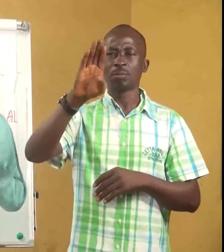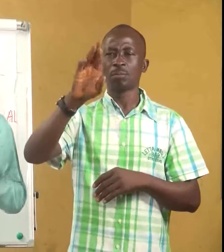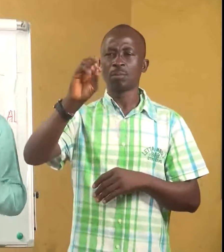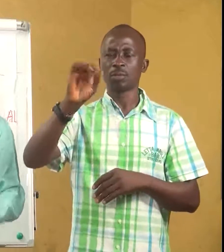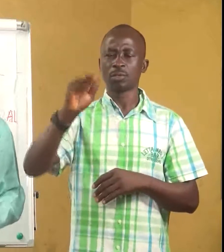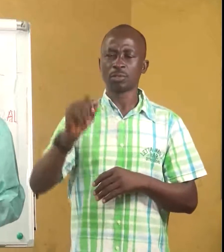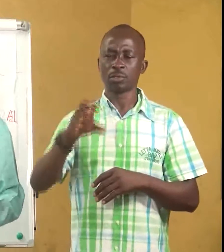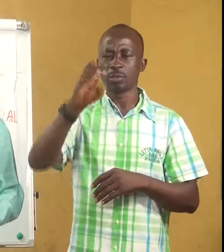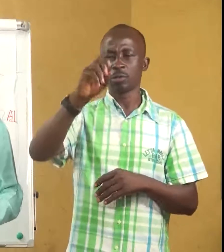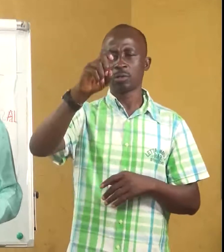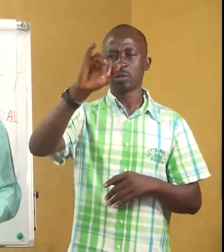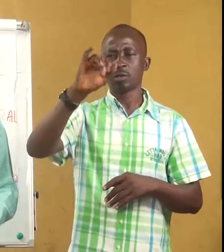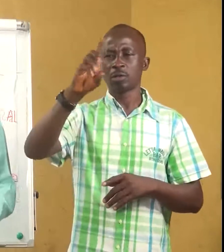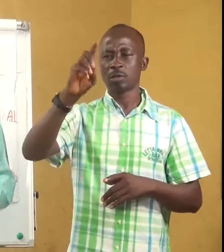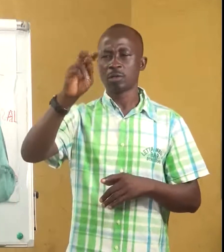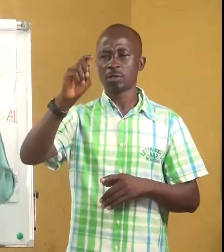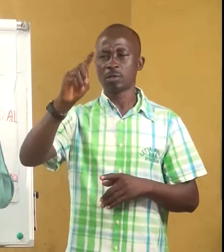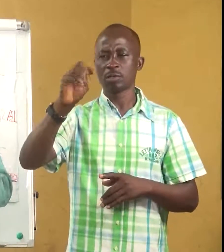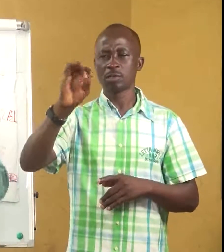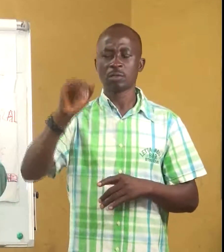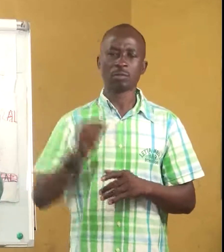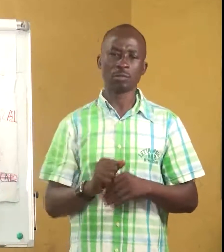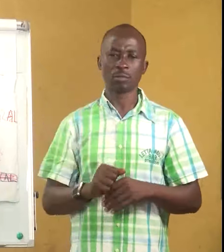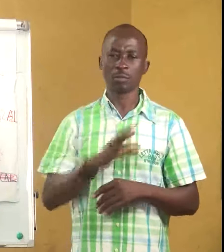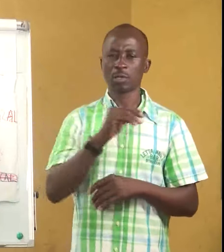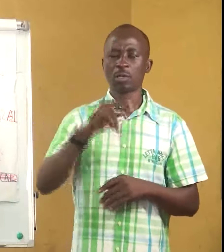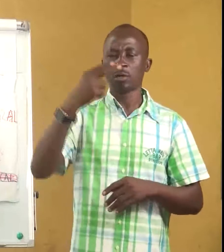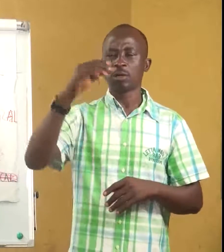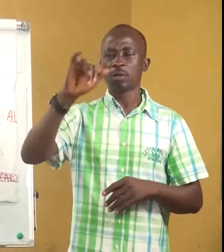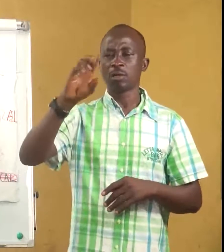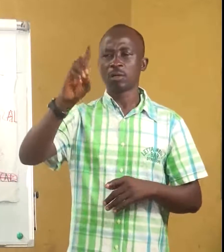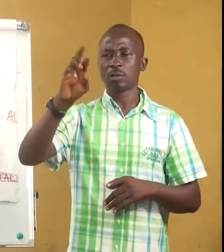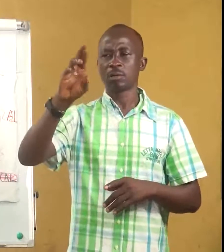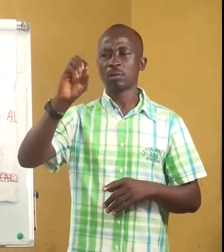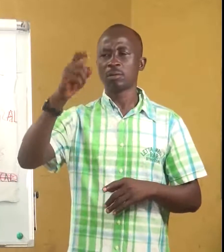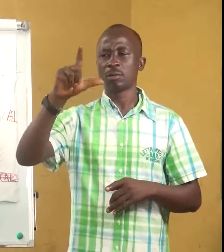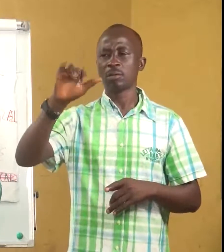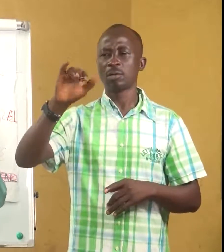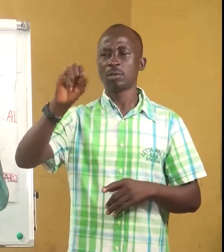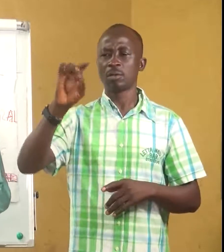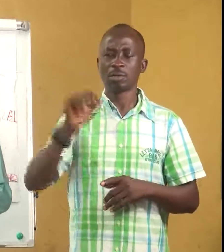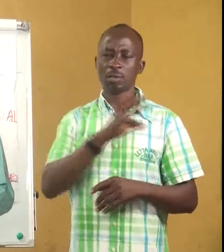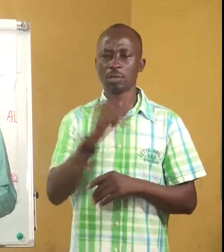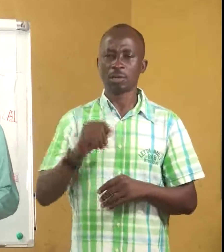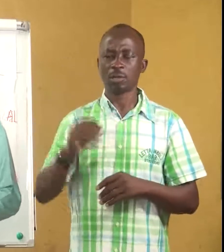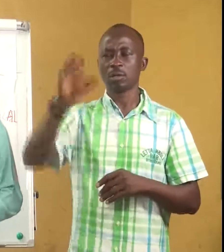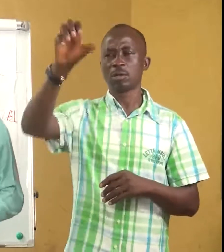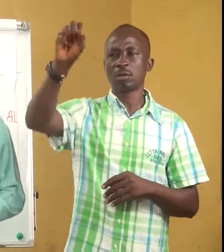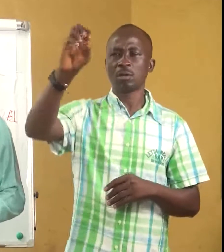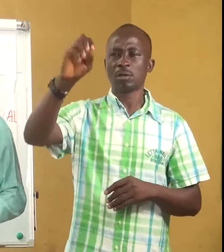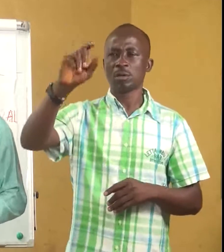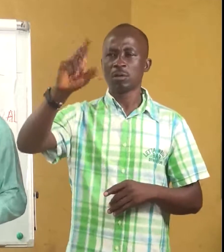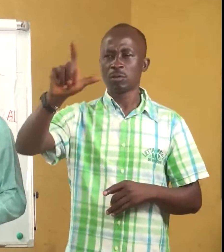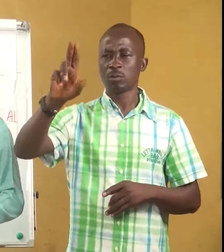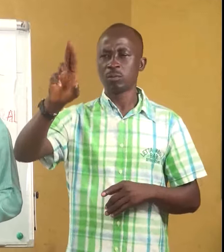have oxidation. Then the fourth one is hydrolysis. Then the fifth one is solution. I